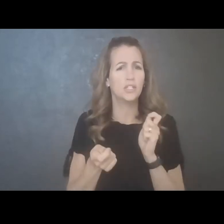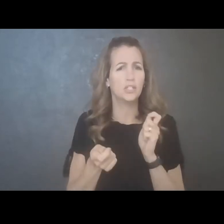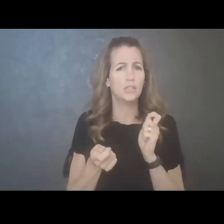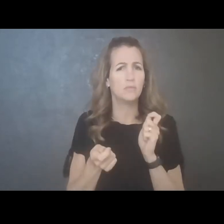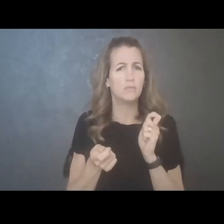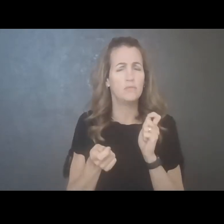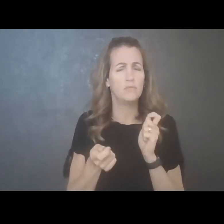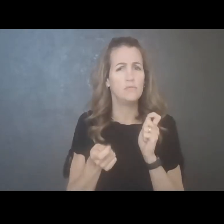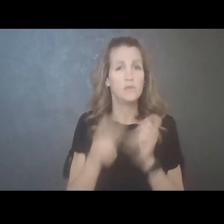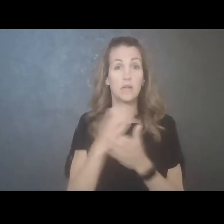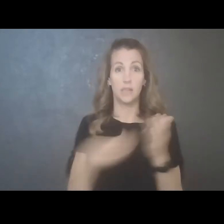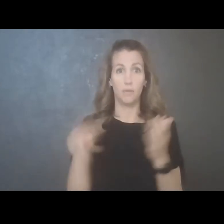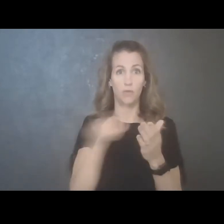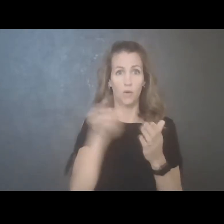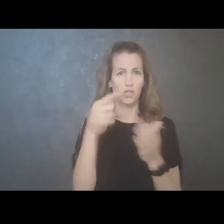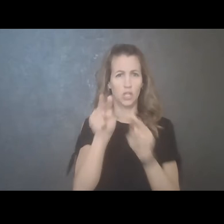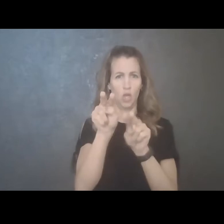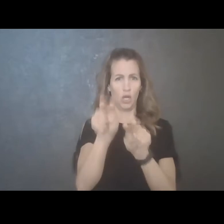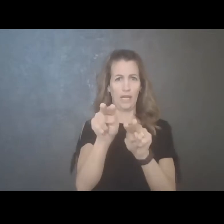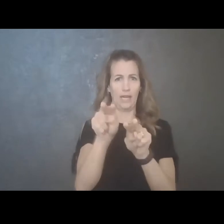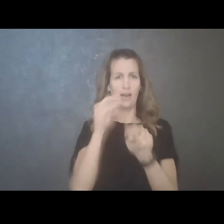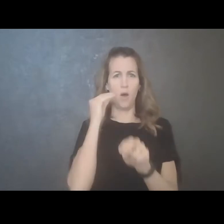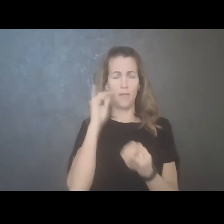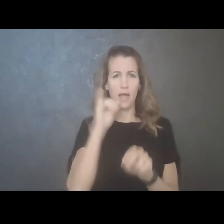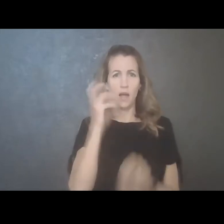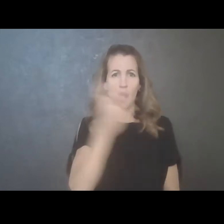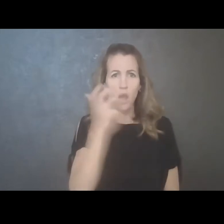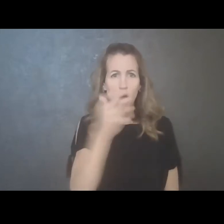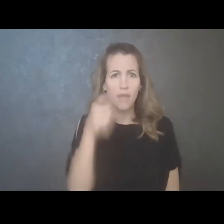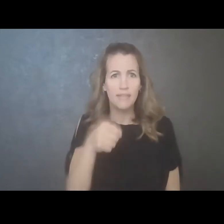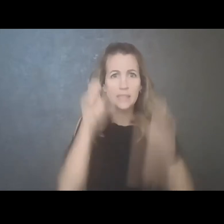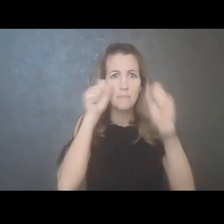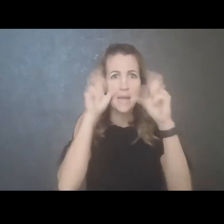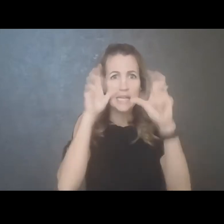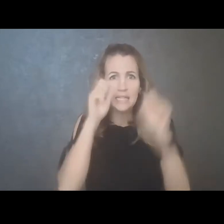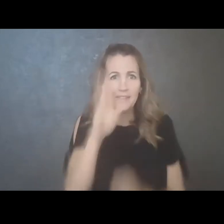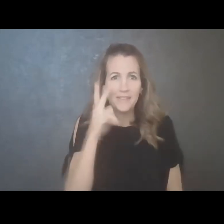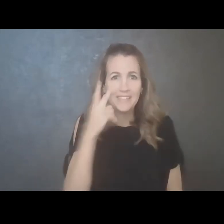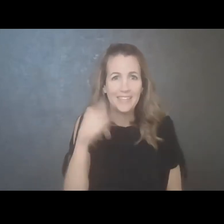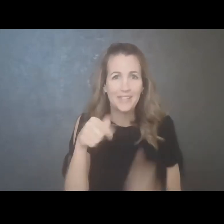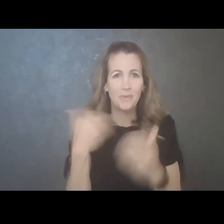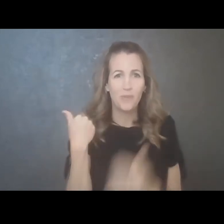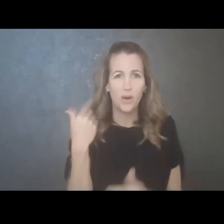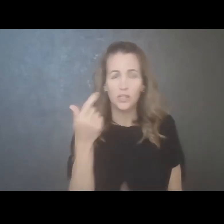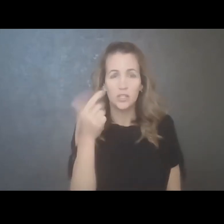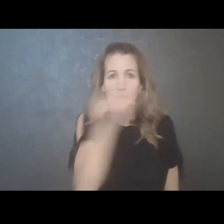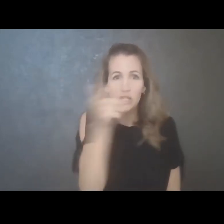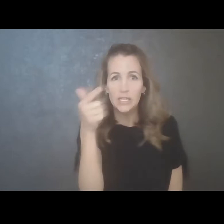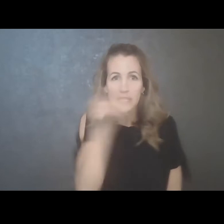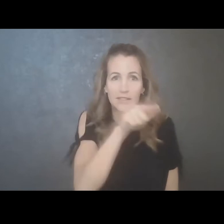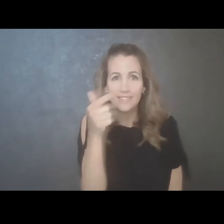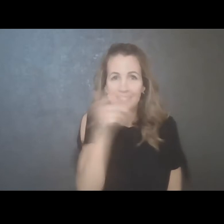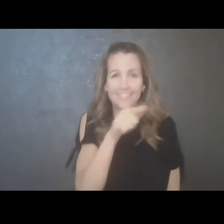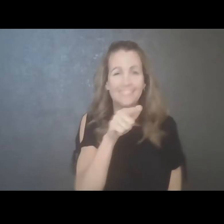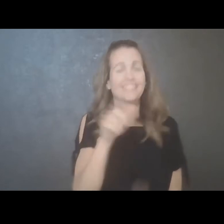everything? And some of you are just looking at it probably at home like, oh my God, this is amazing. I've never seen this before. And you're just switching eyes back and forth. That's okay, you can do